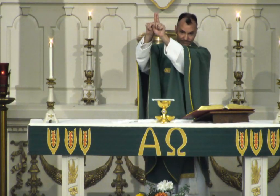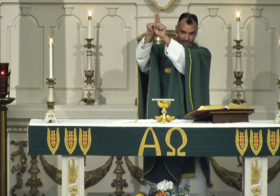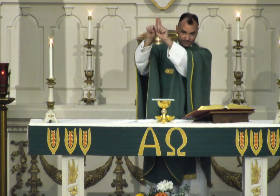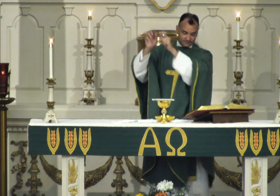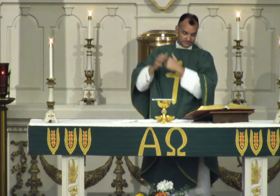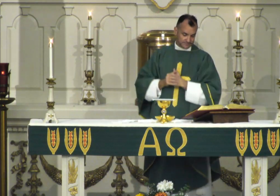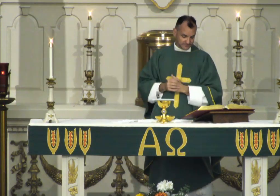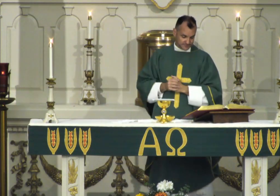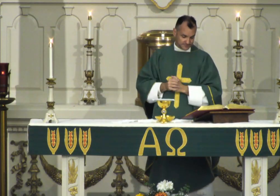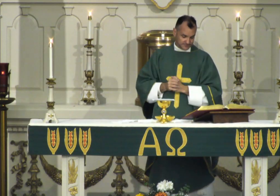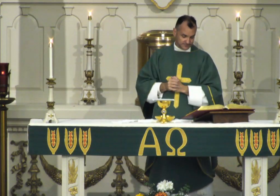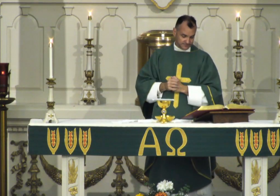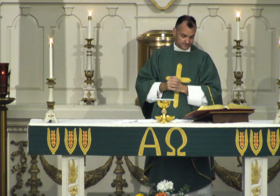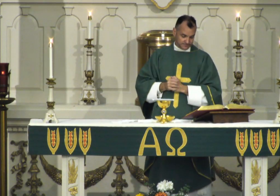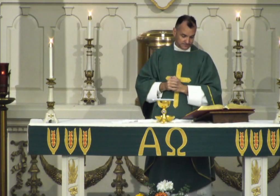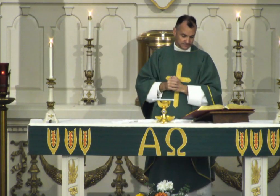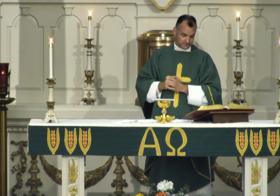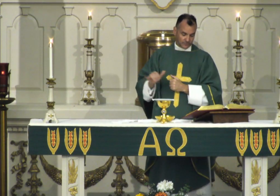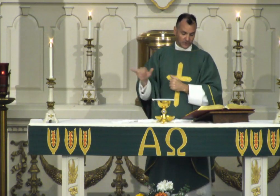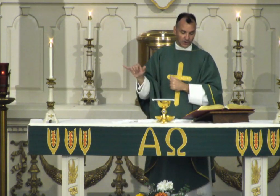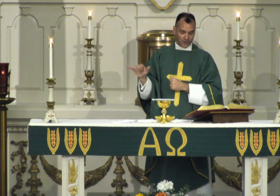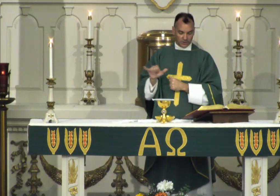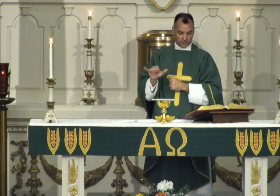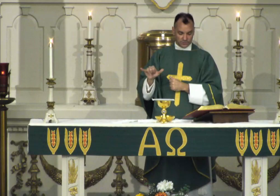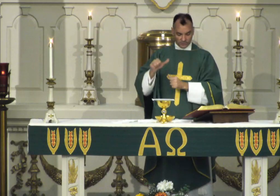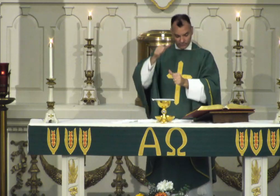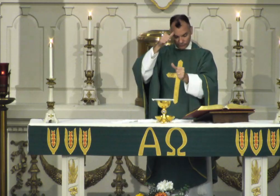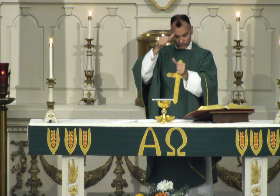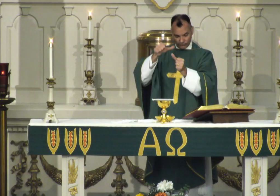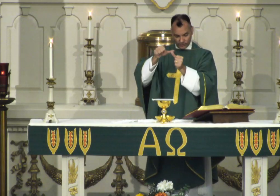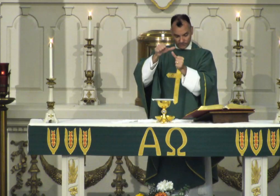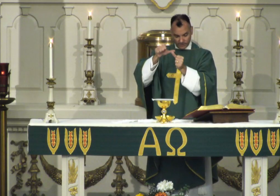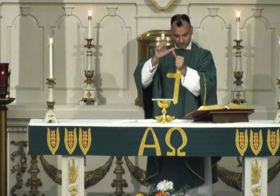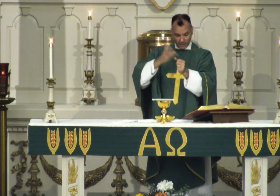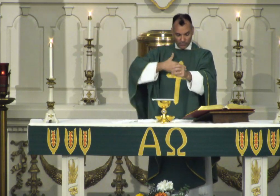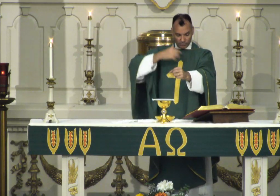in a death like his may also be one with him in his resurrection.